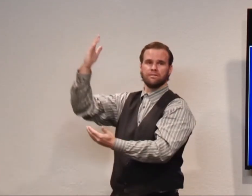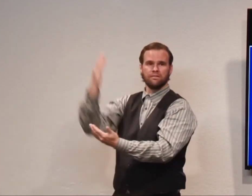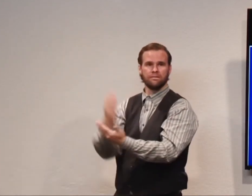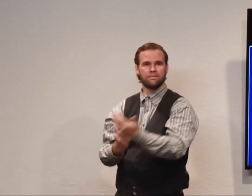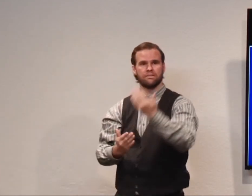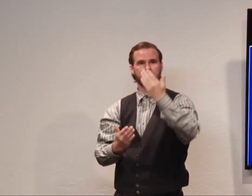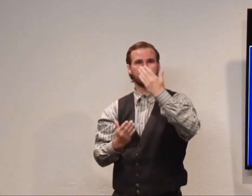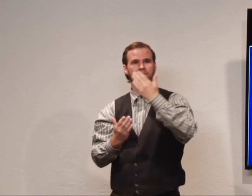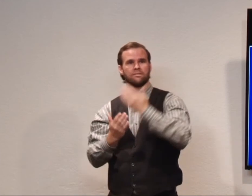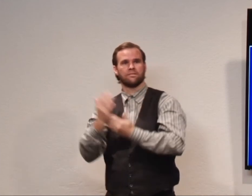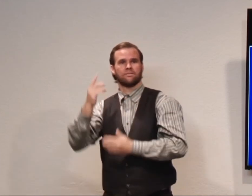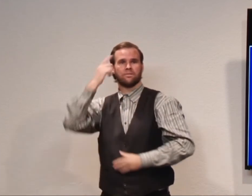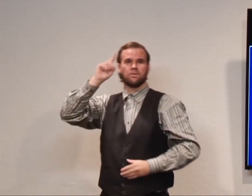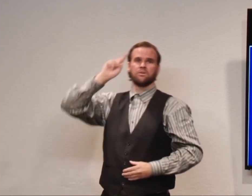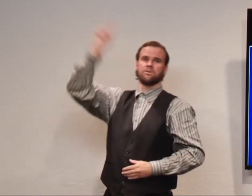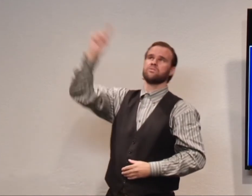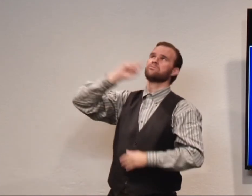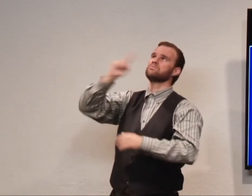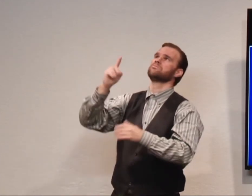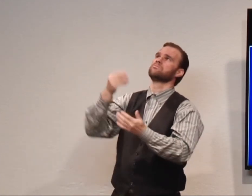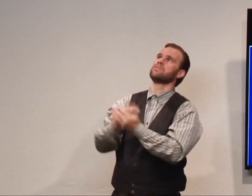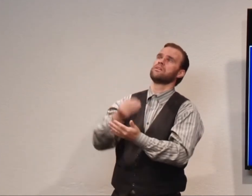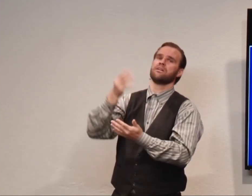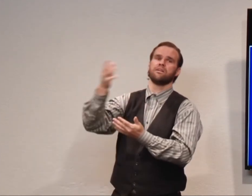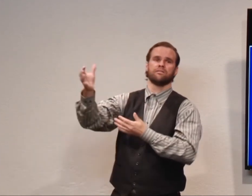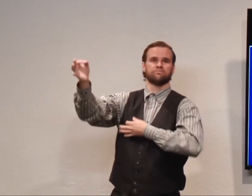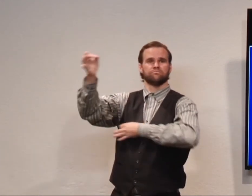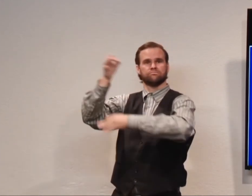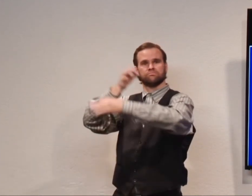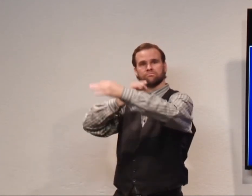thou hast ransomed us and cleansed us